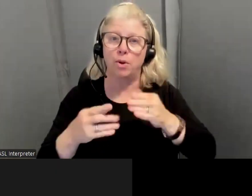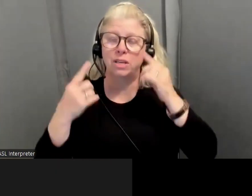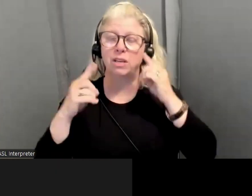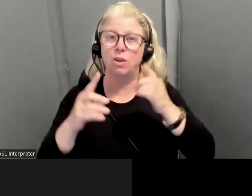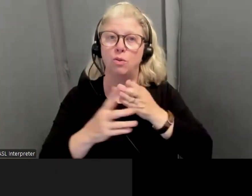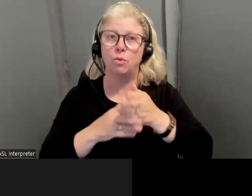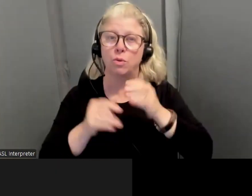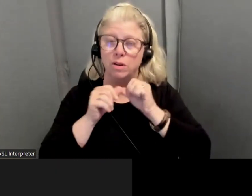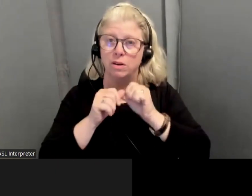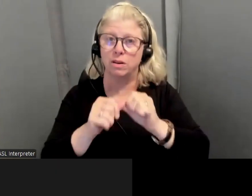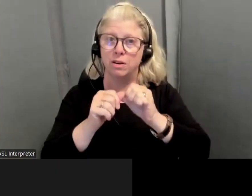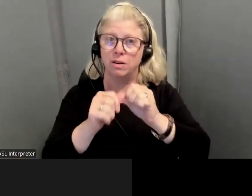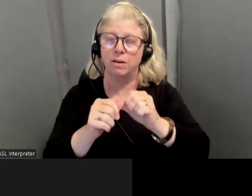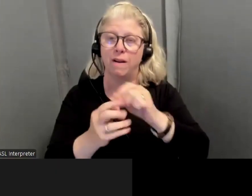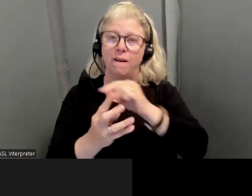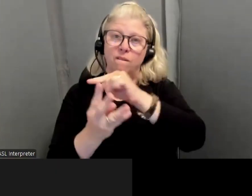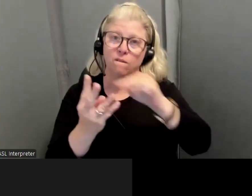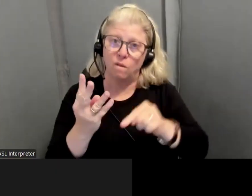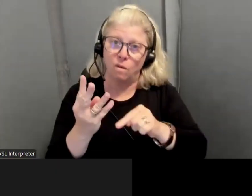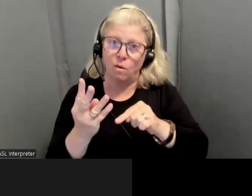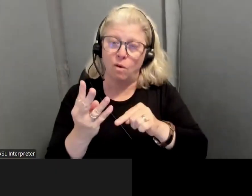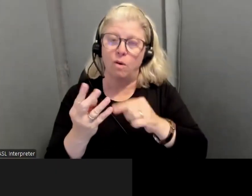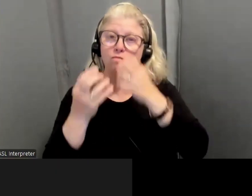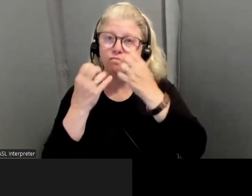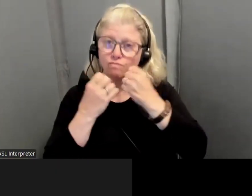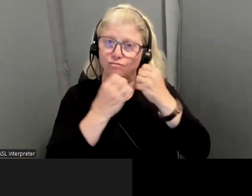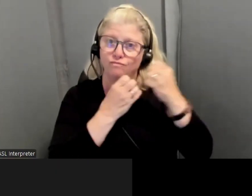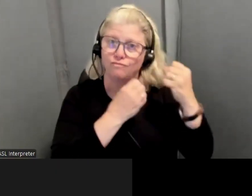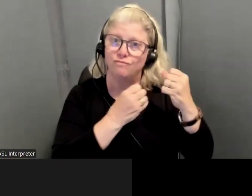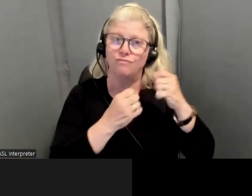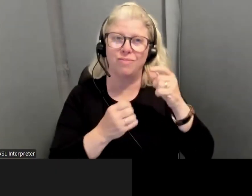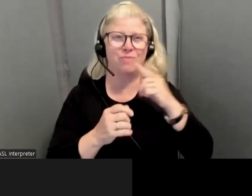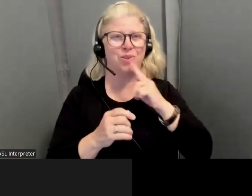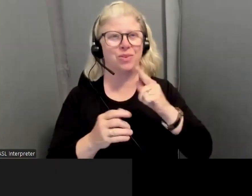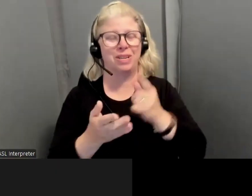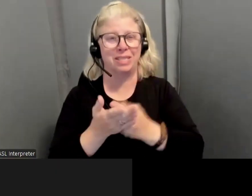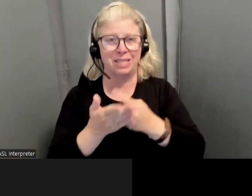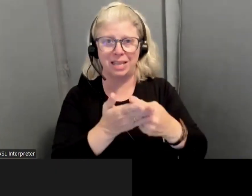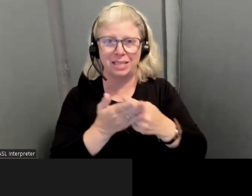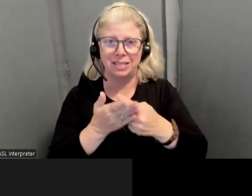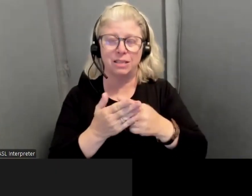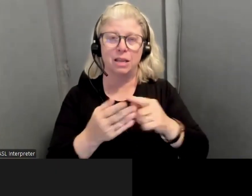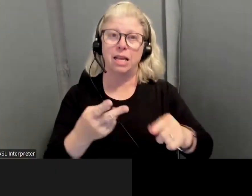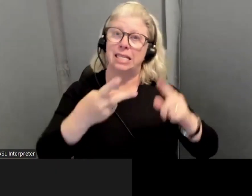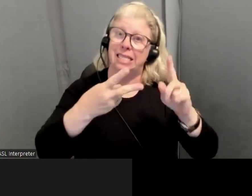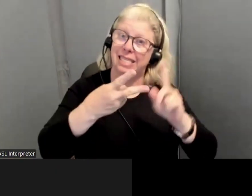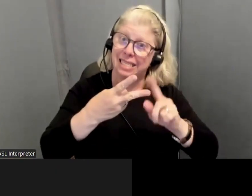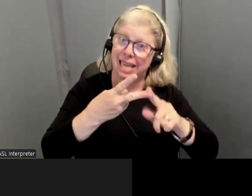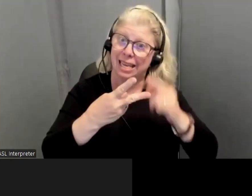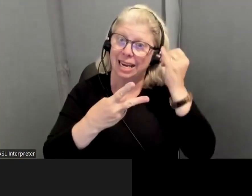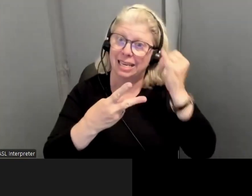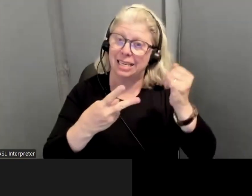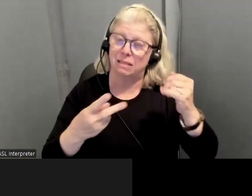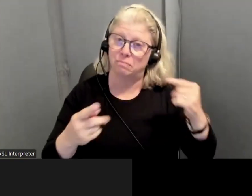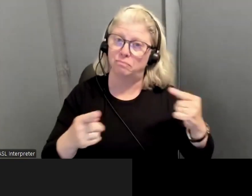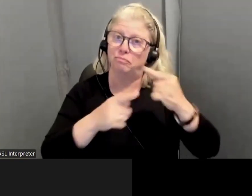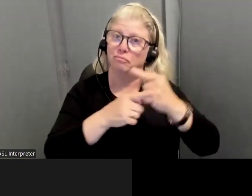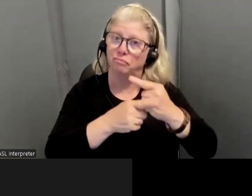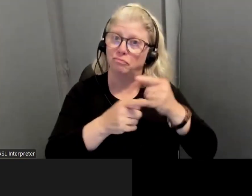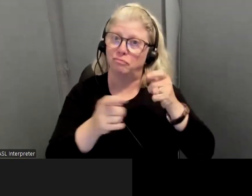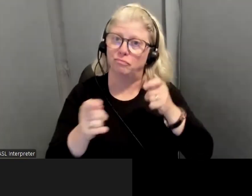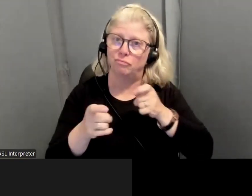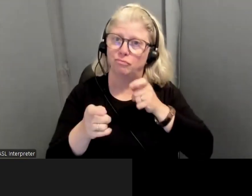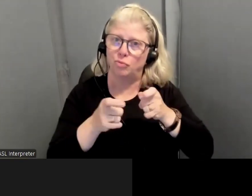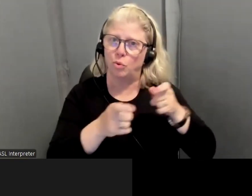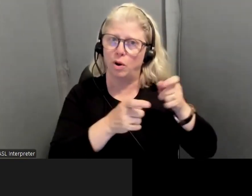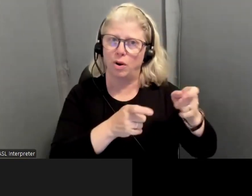continuous practice of 4 cardinal virtues, which I'm sure you're going to get into. Yeah. The second idea is the so-called dichotomy of control.